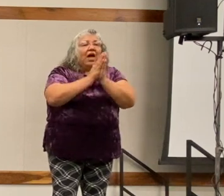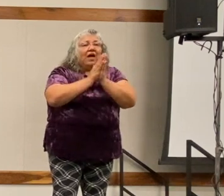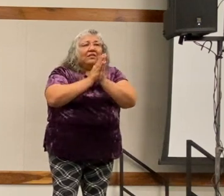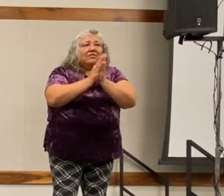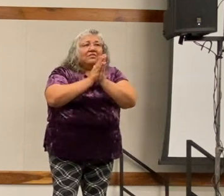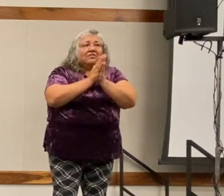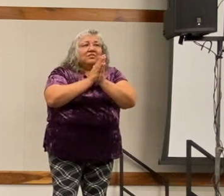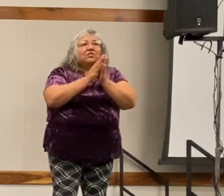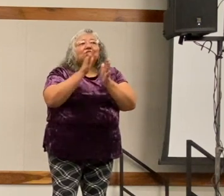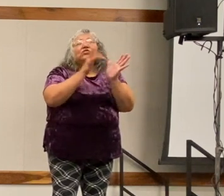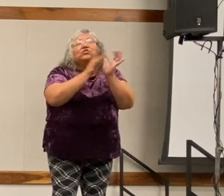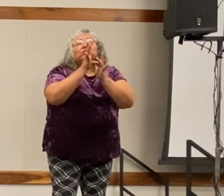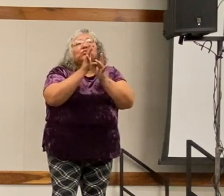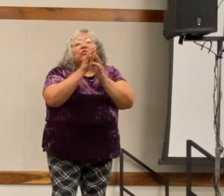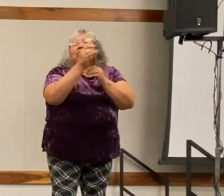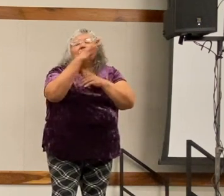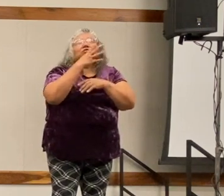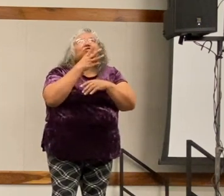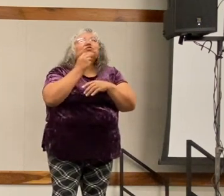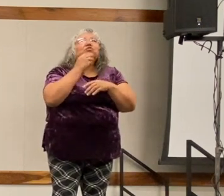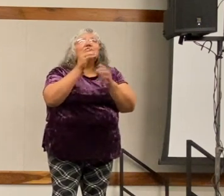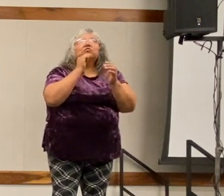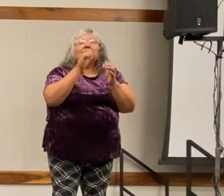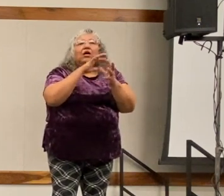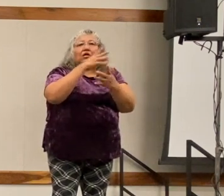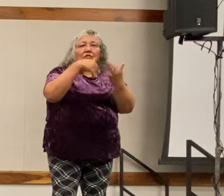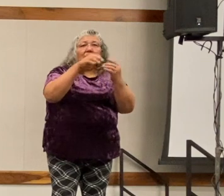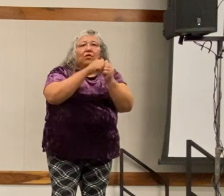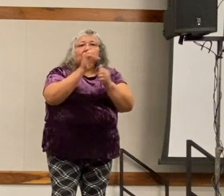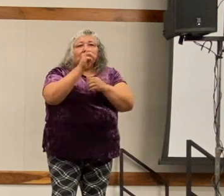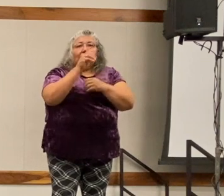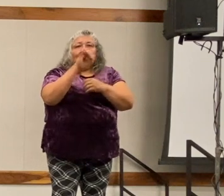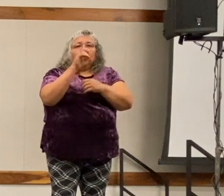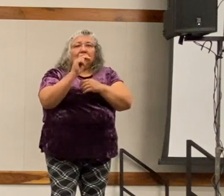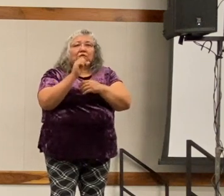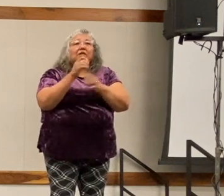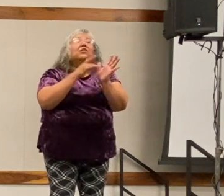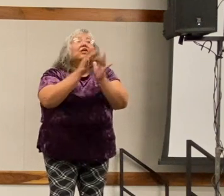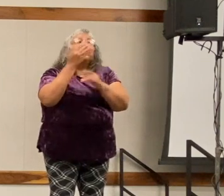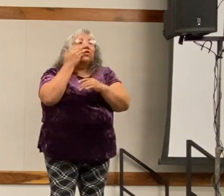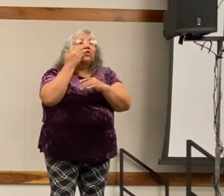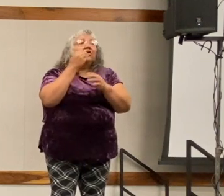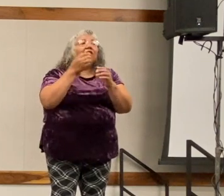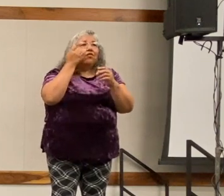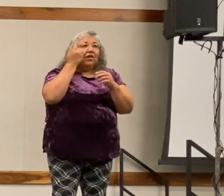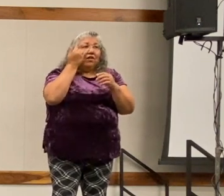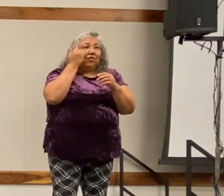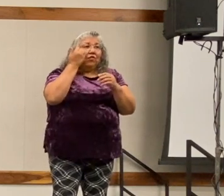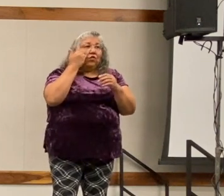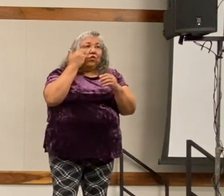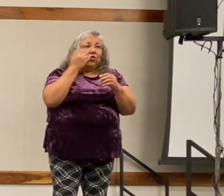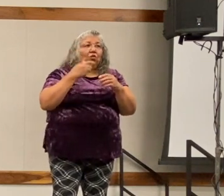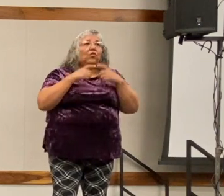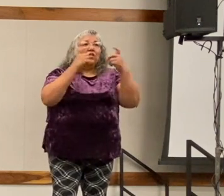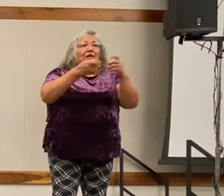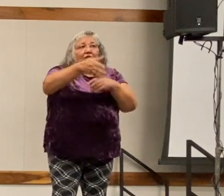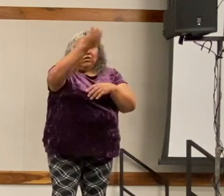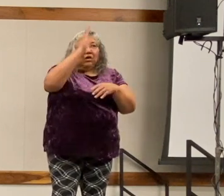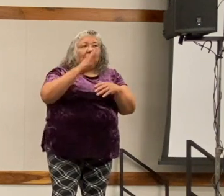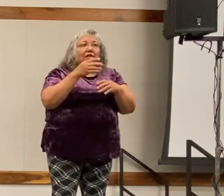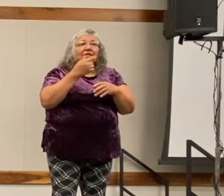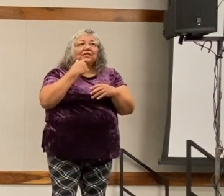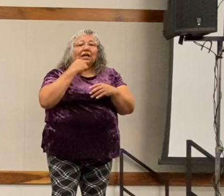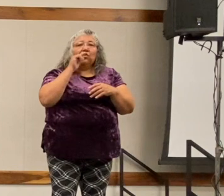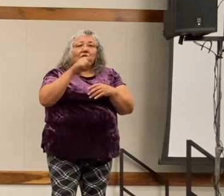She asked him, for Jews do not associate with Samaritans. And Jesus answered, if you knew the gift of God and who was saying to you, give